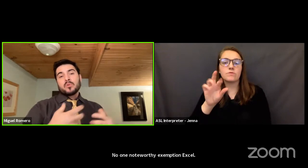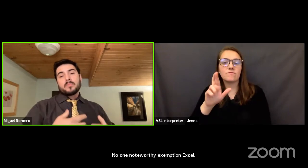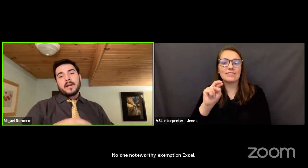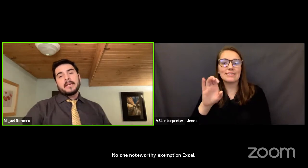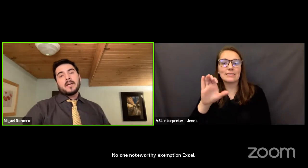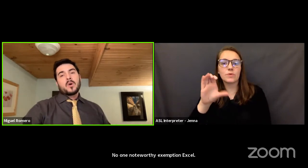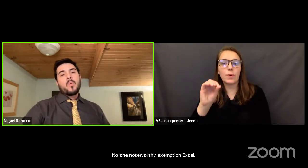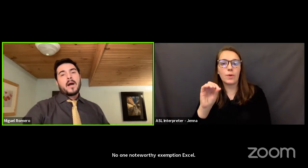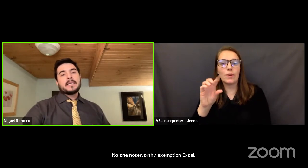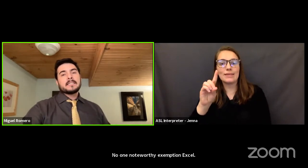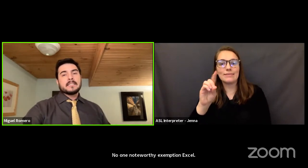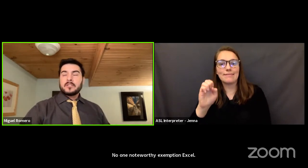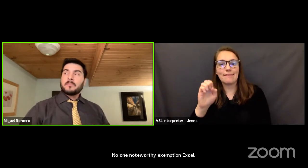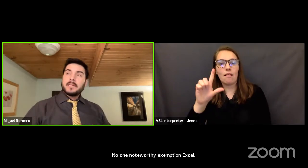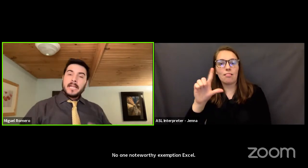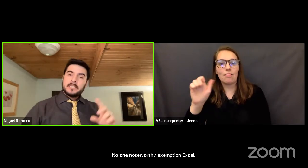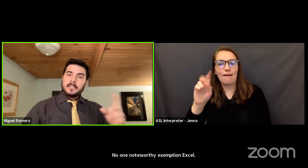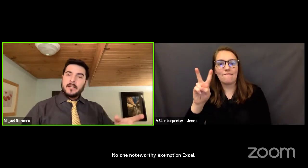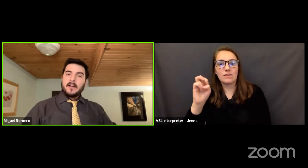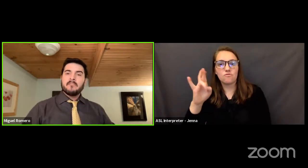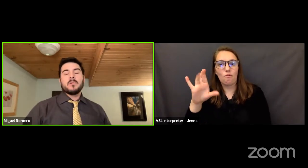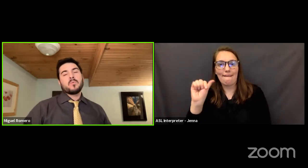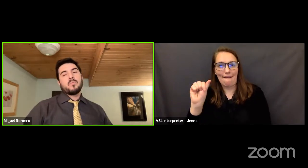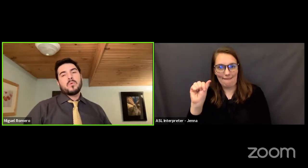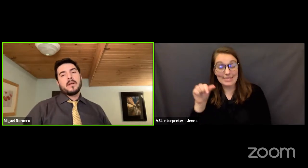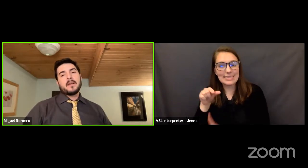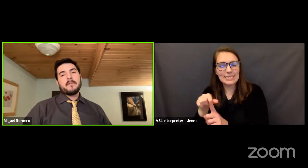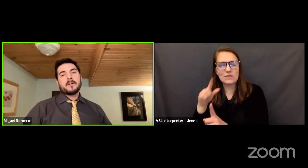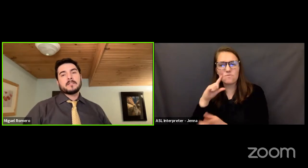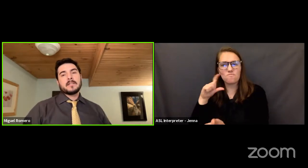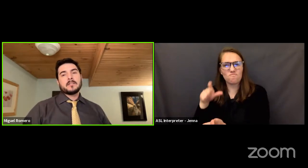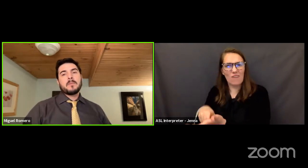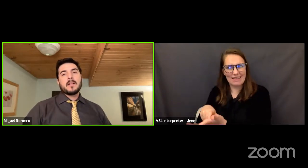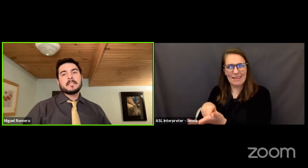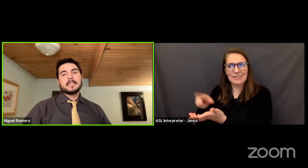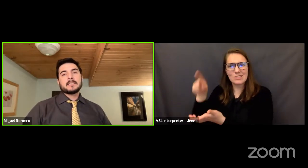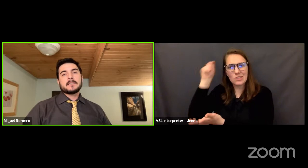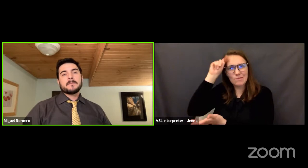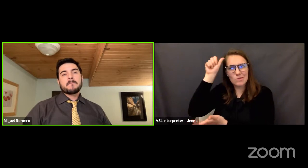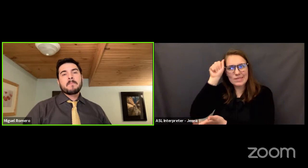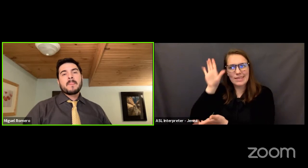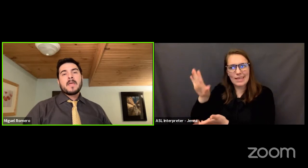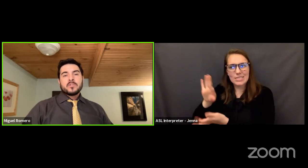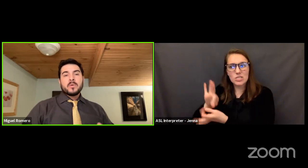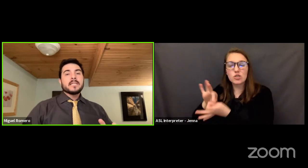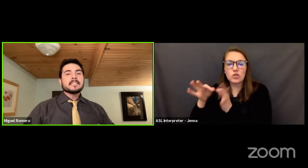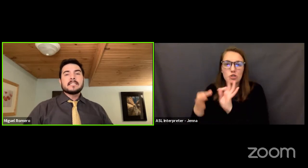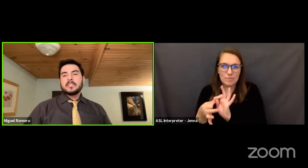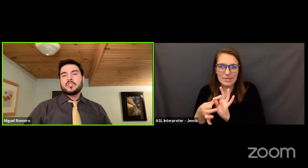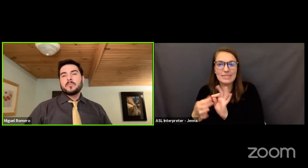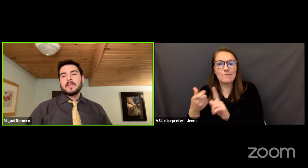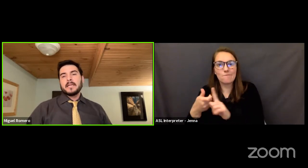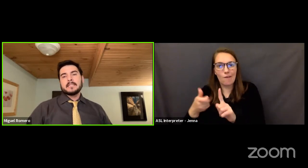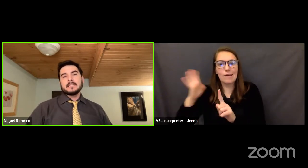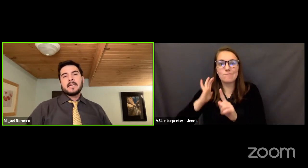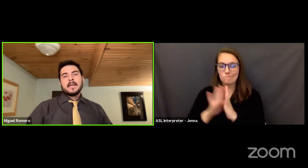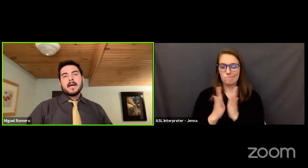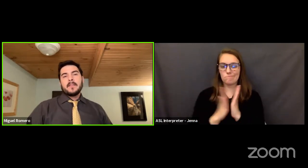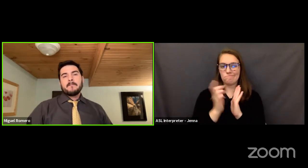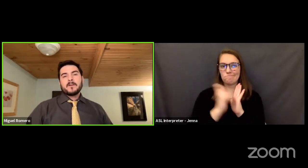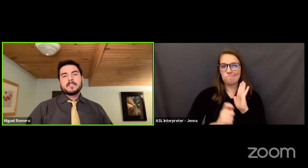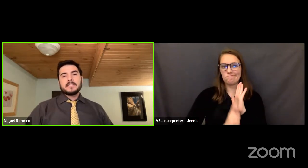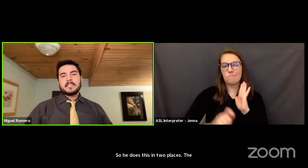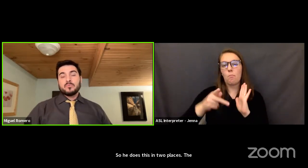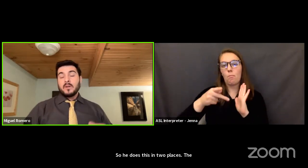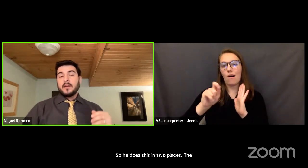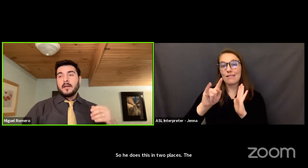and appropriated Aquinas' interpretation of Book One of Aristotle's Politics. So he does this in two places.